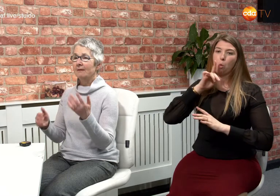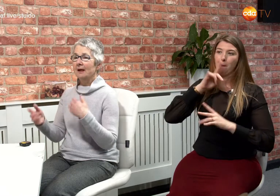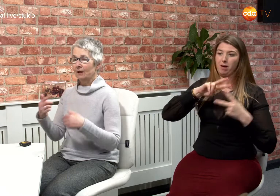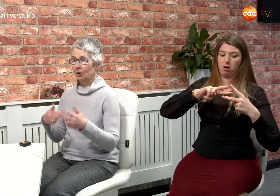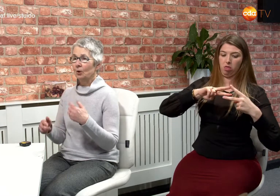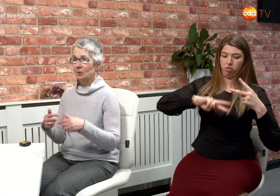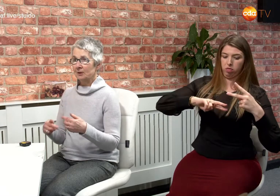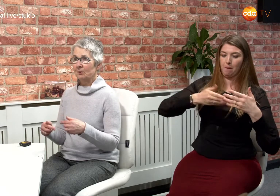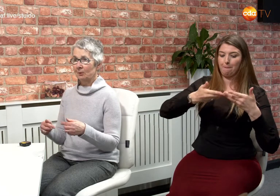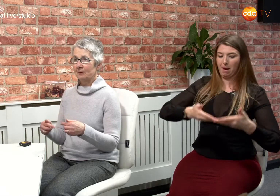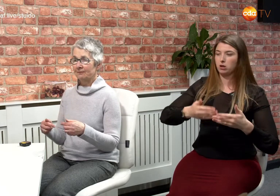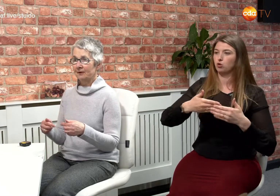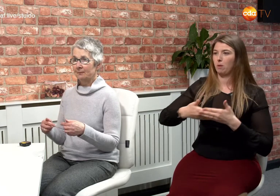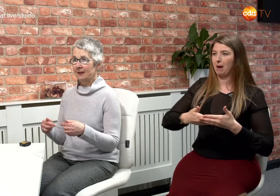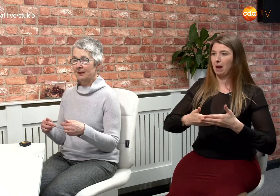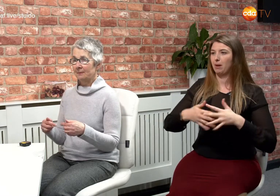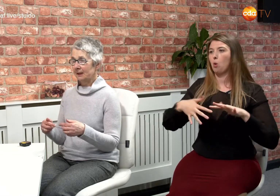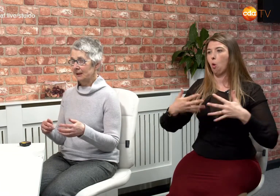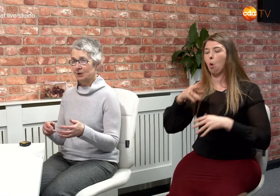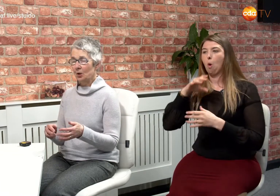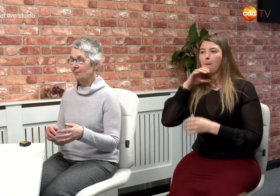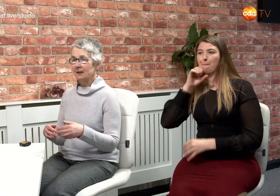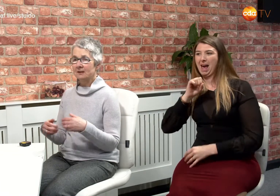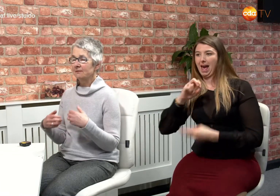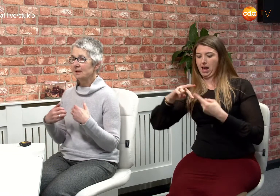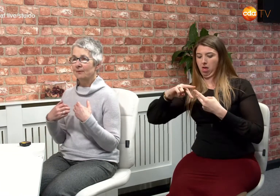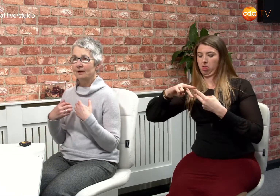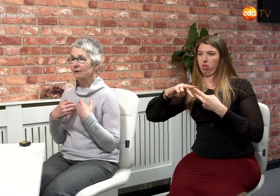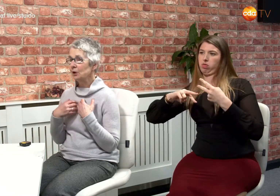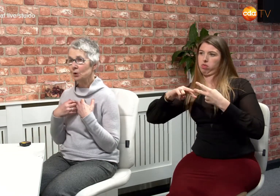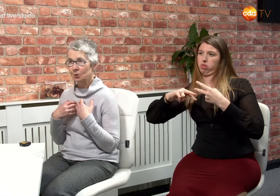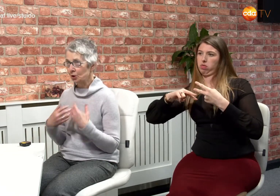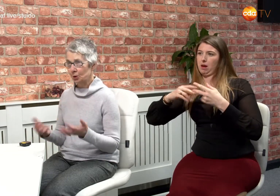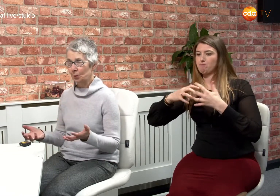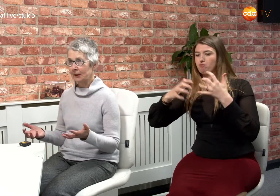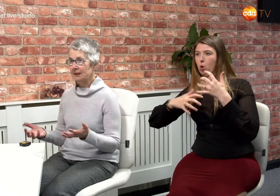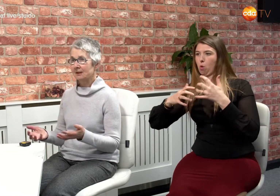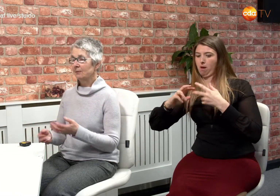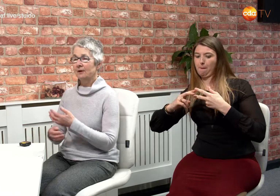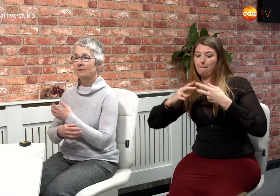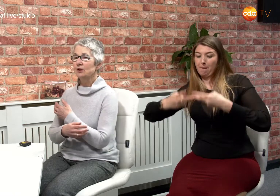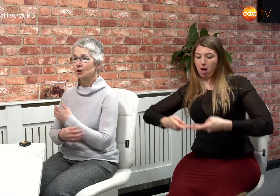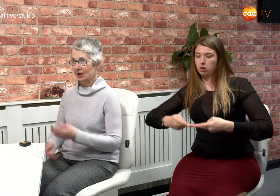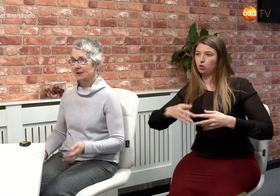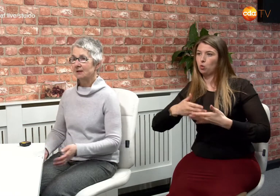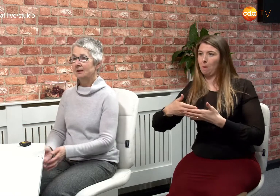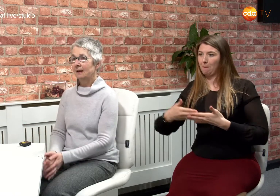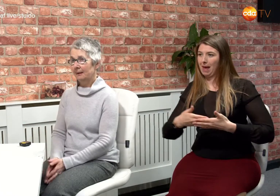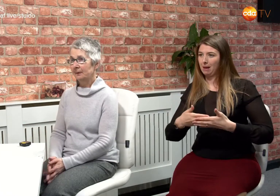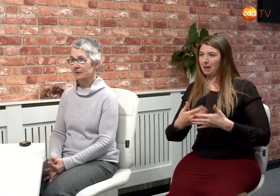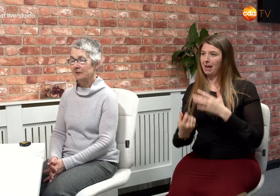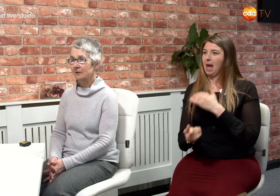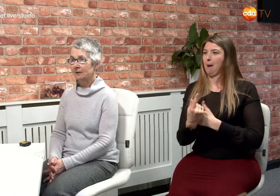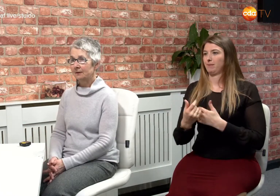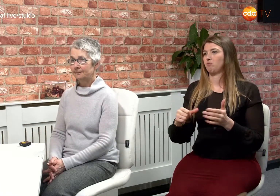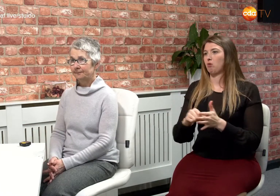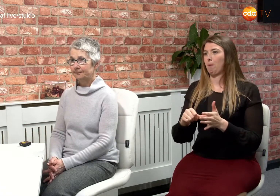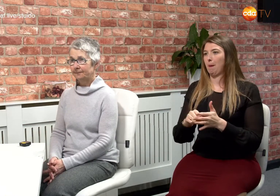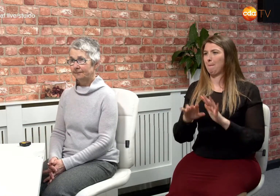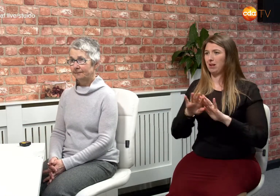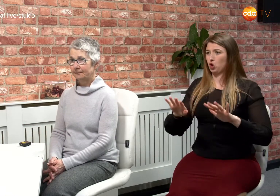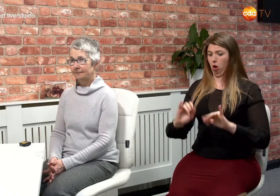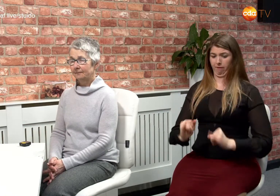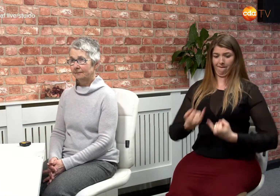woman, that can cause a problem for the baby. It's not because of something that you do. It's something that just happens.